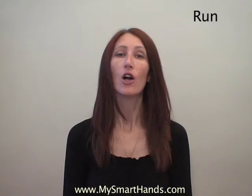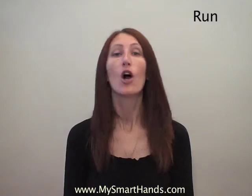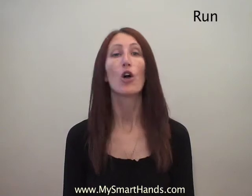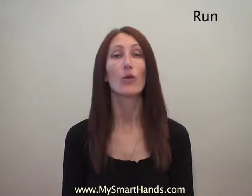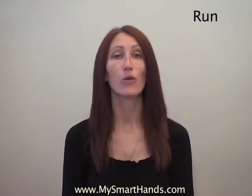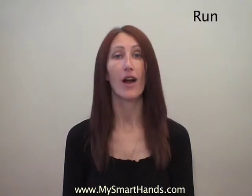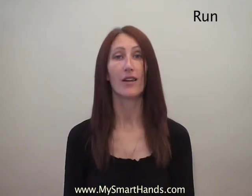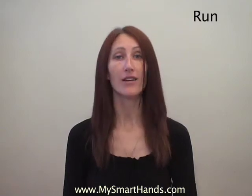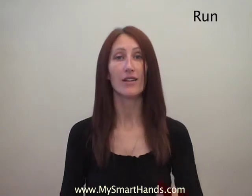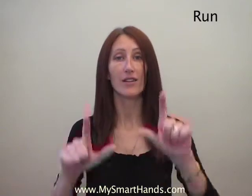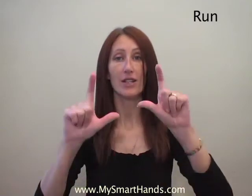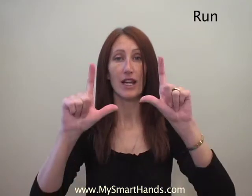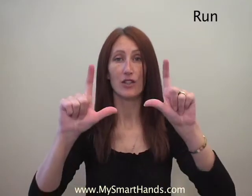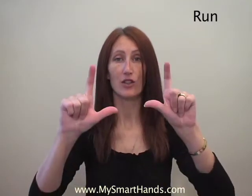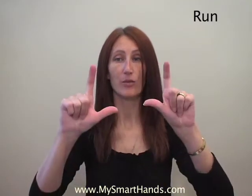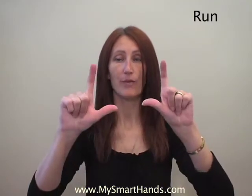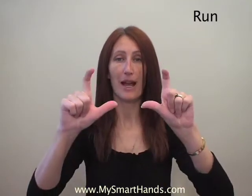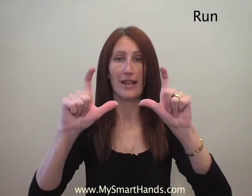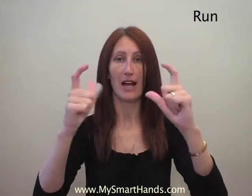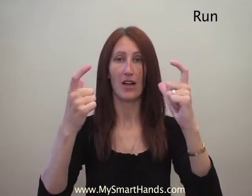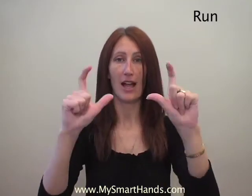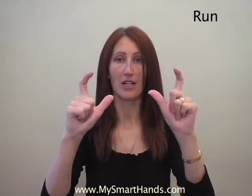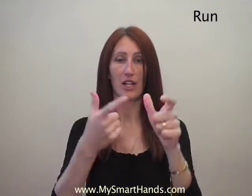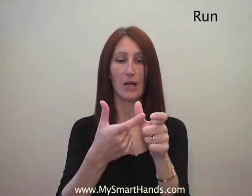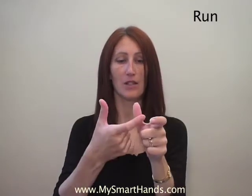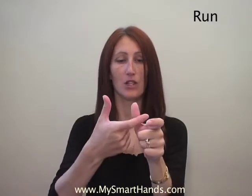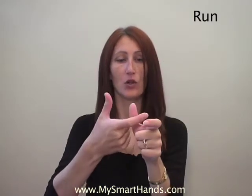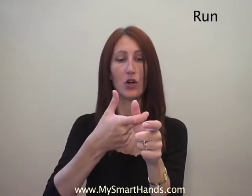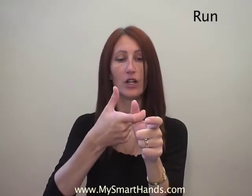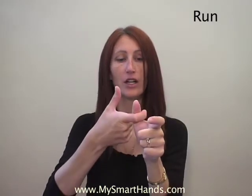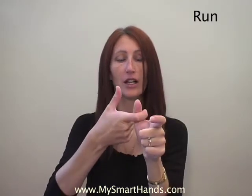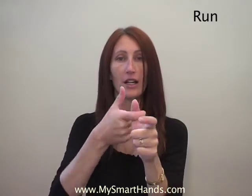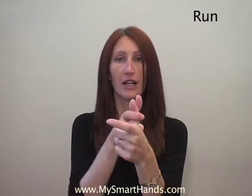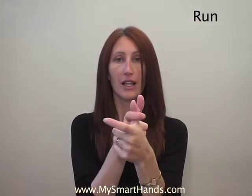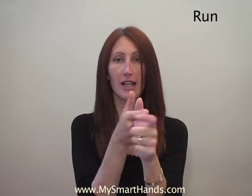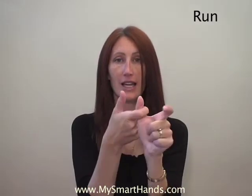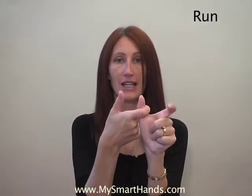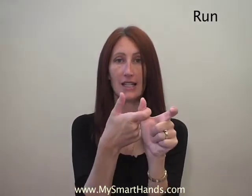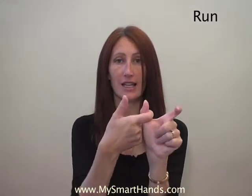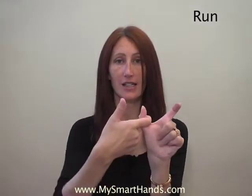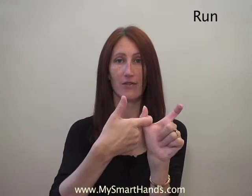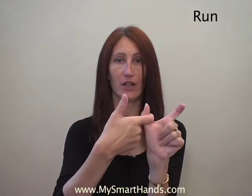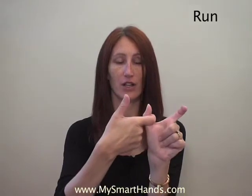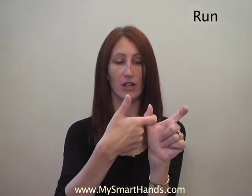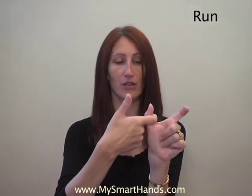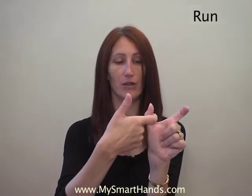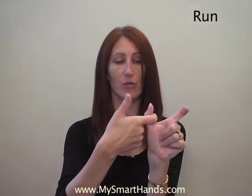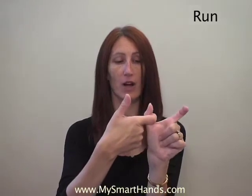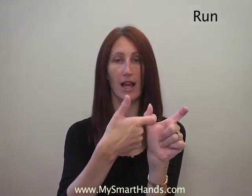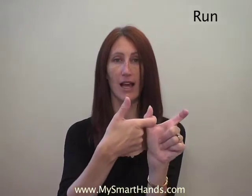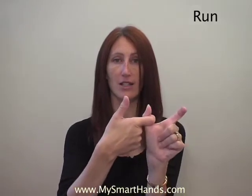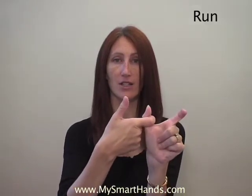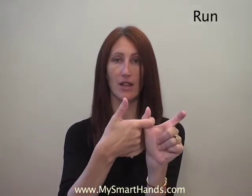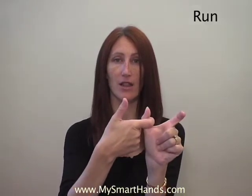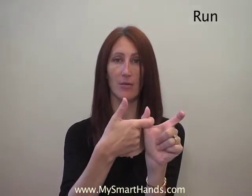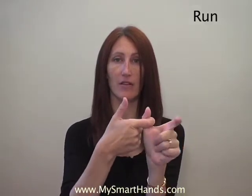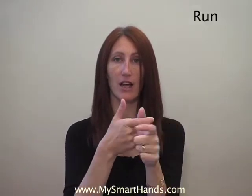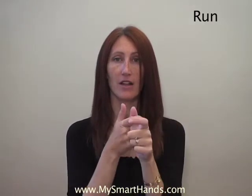Run. You take two bent L handshapes and you hook the index finger from one hand onto the thumb of the other